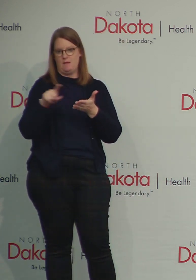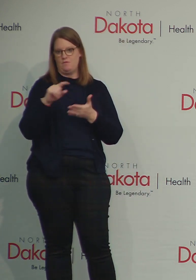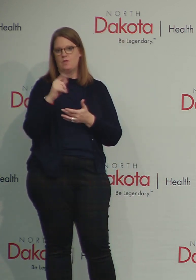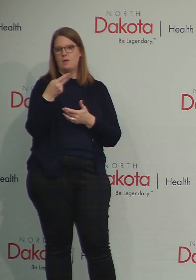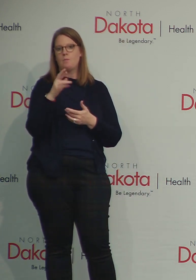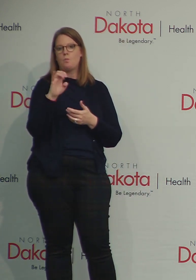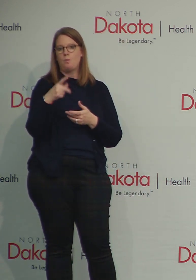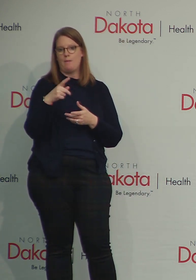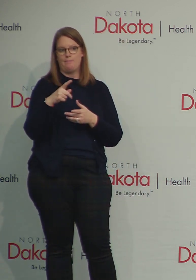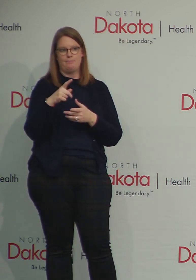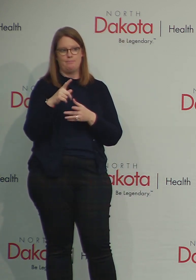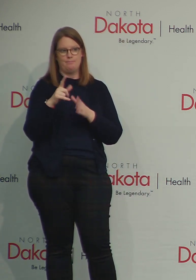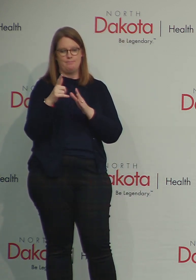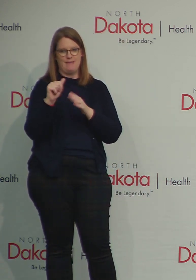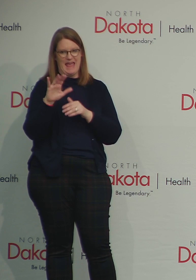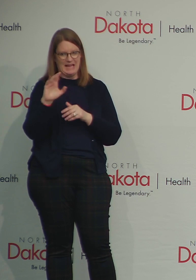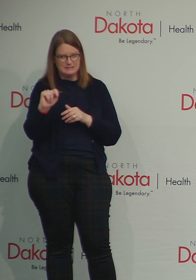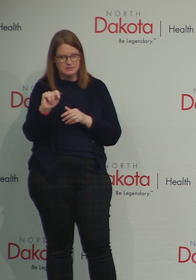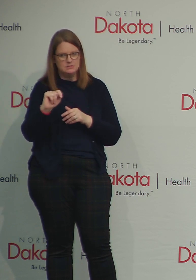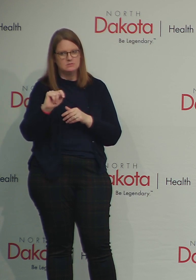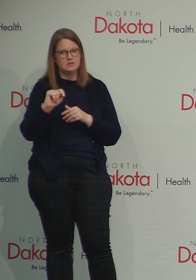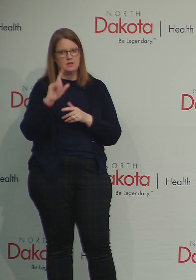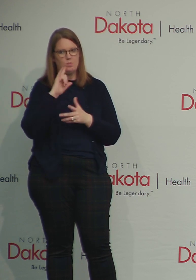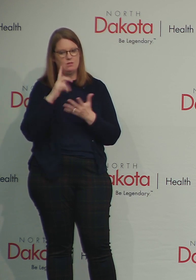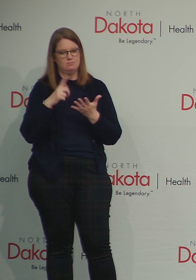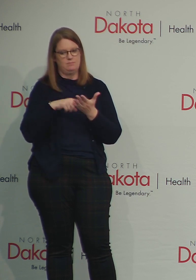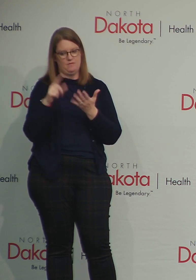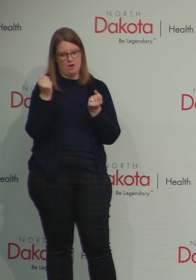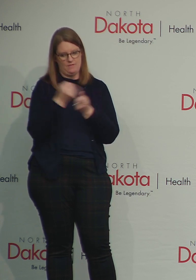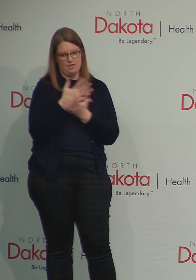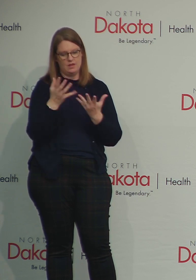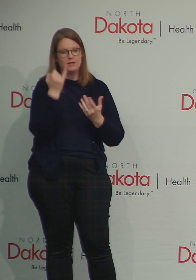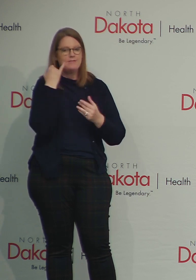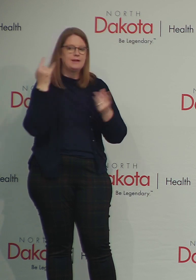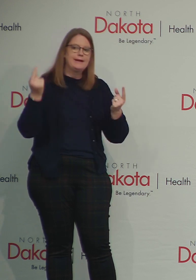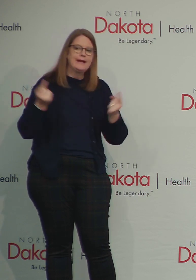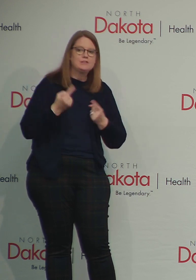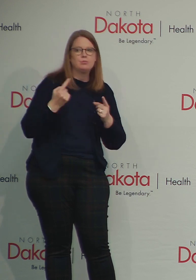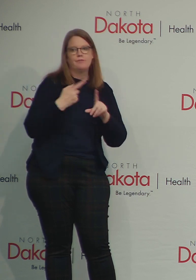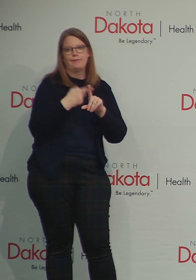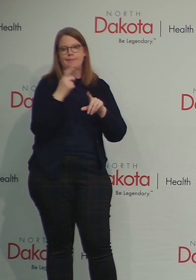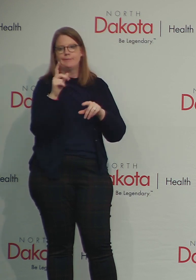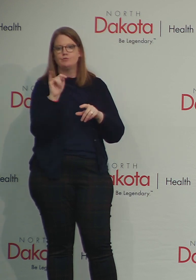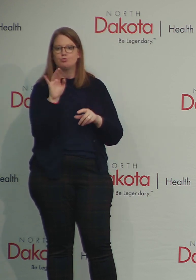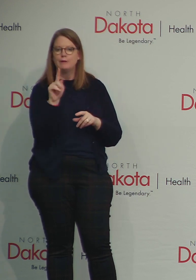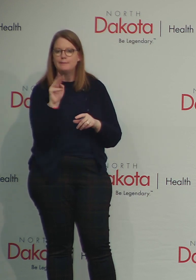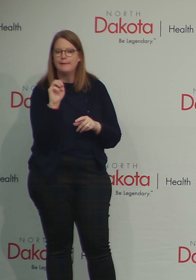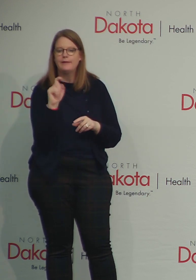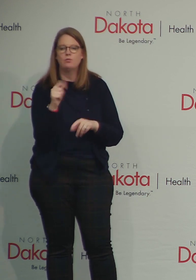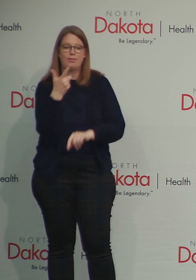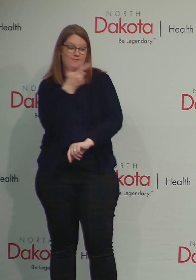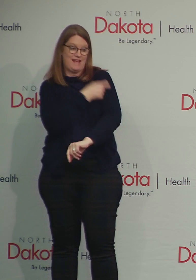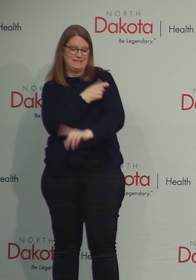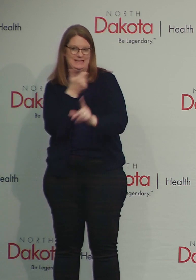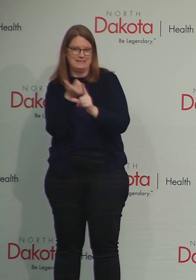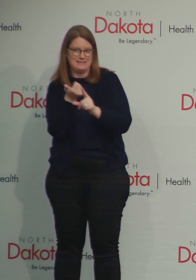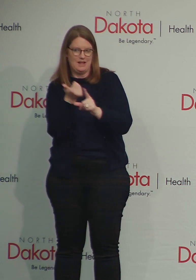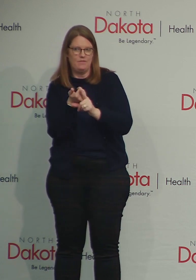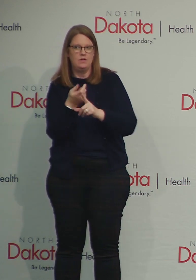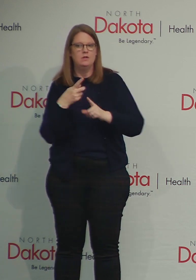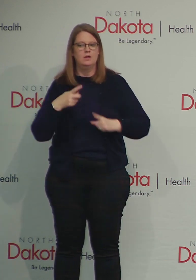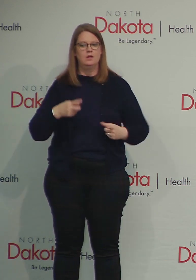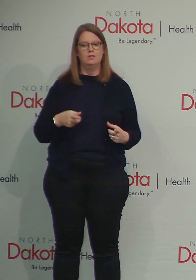all countermeasures. And so if there is any injury due to treatment or from the vaccine,